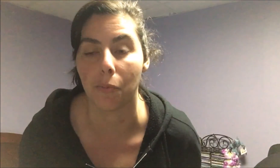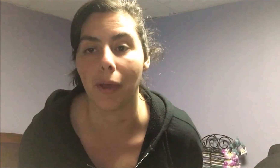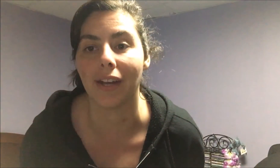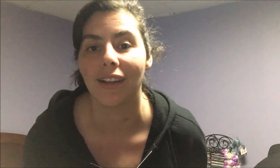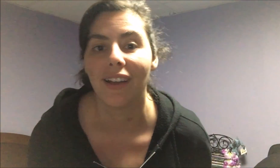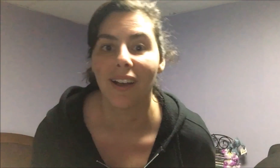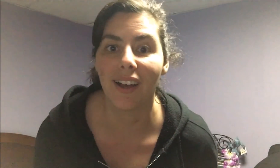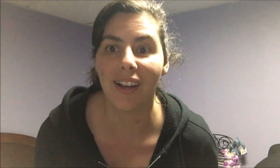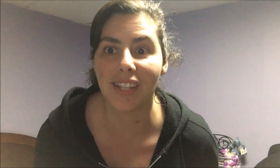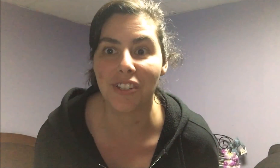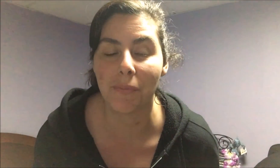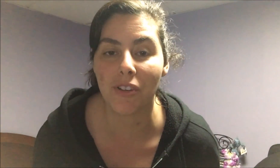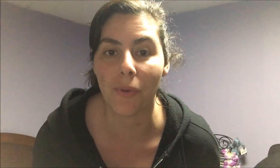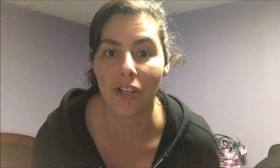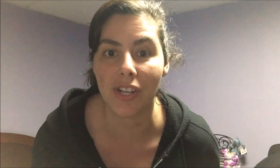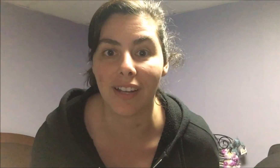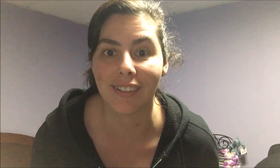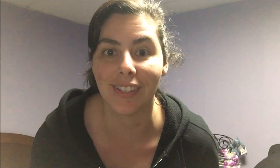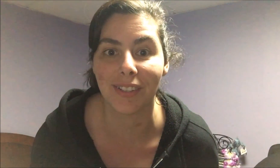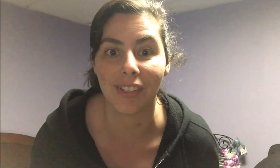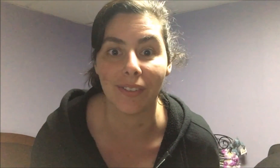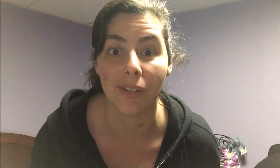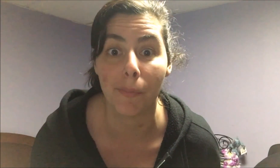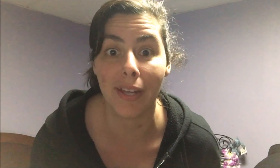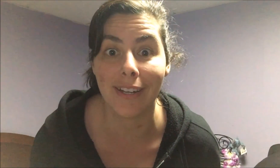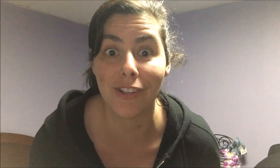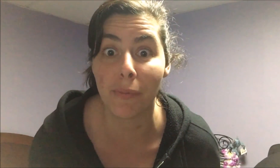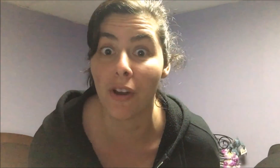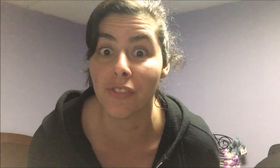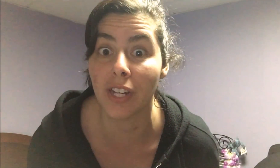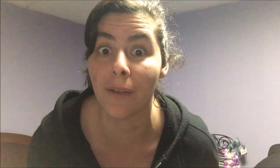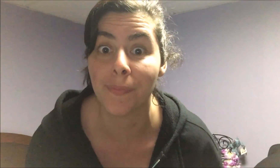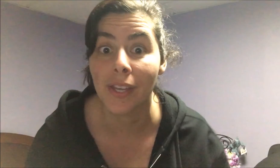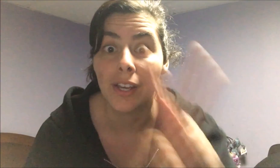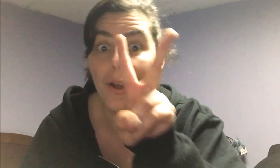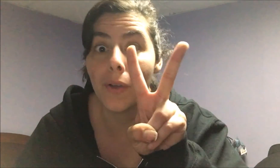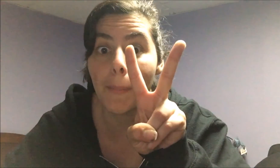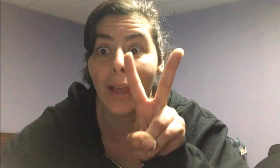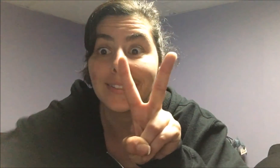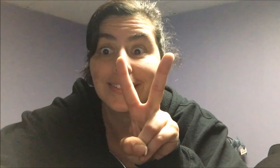bed. Thank you so much for watching, and I'll see you soon. Pay attention to tomorrow's video. Okay, bye.